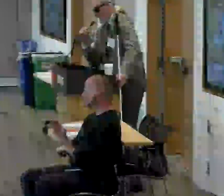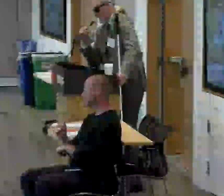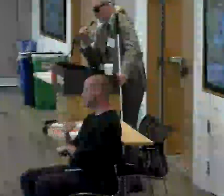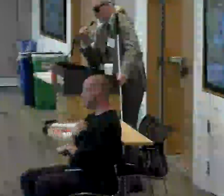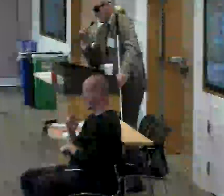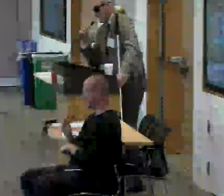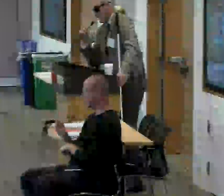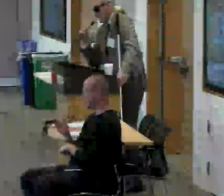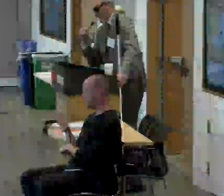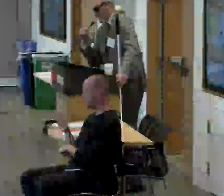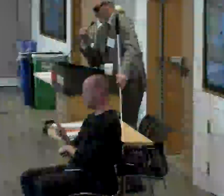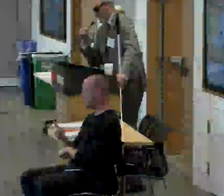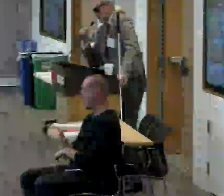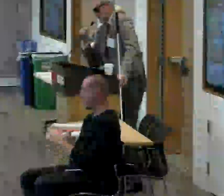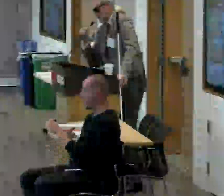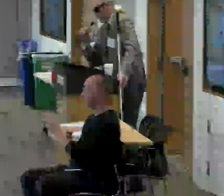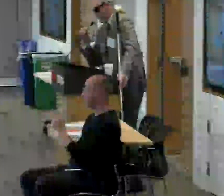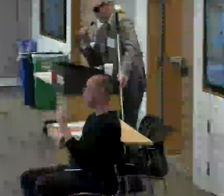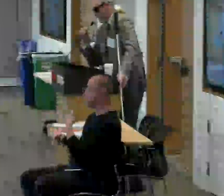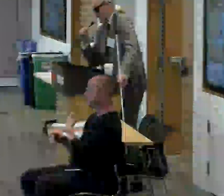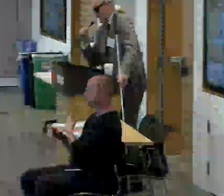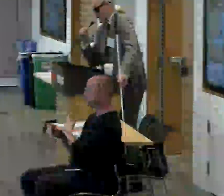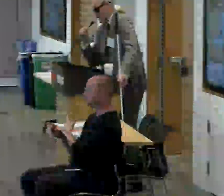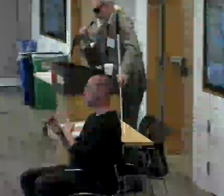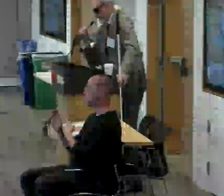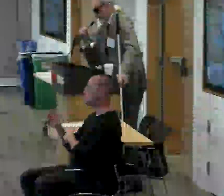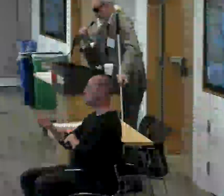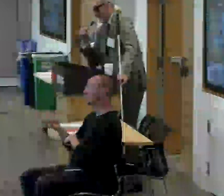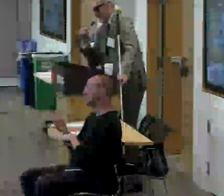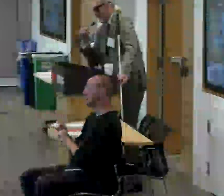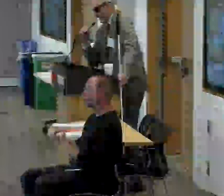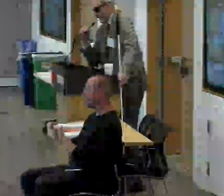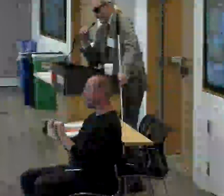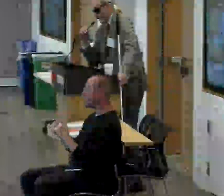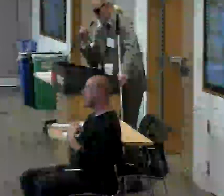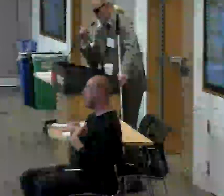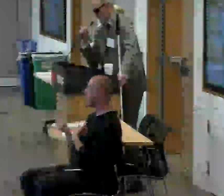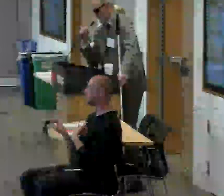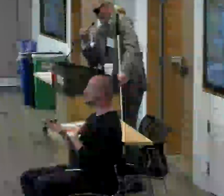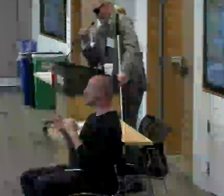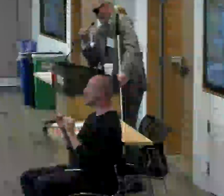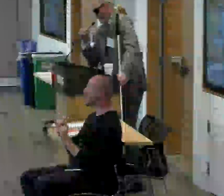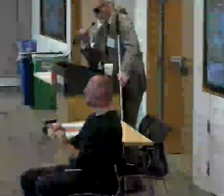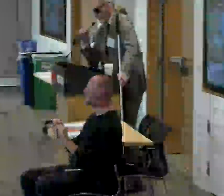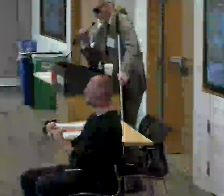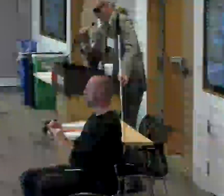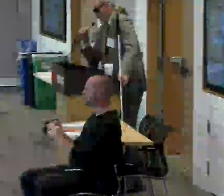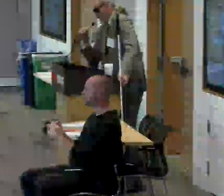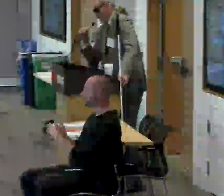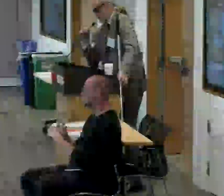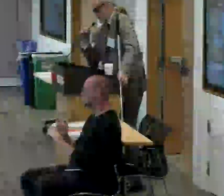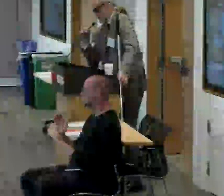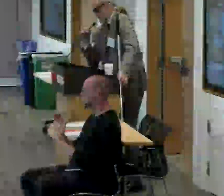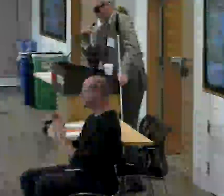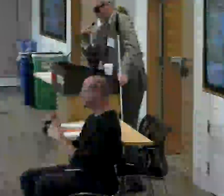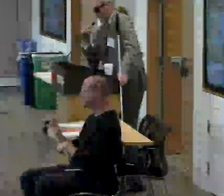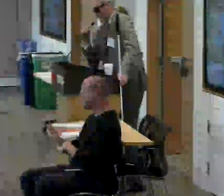to the right, there are individual use restrooms as well. We also do